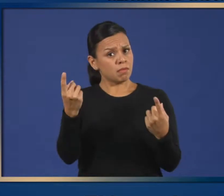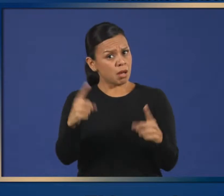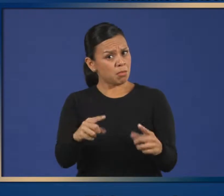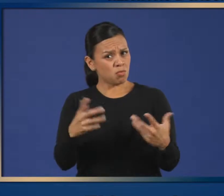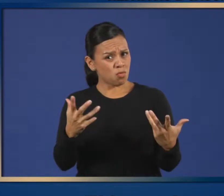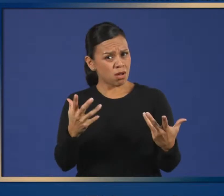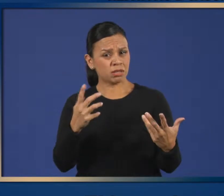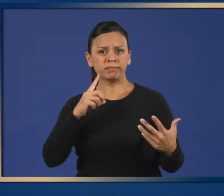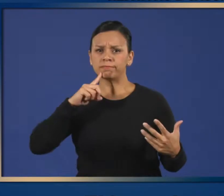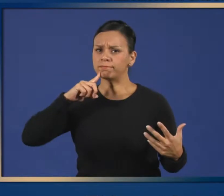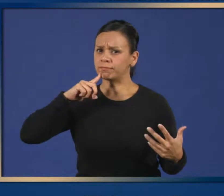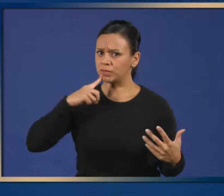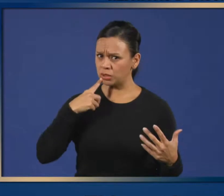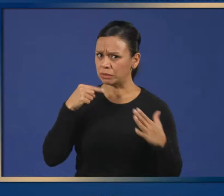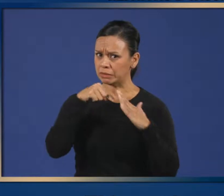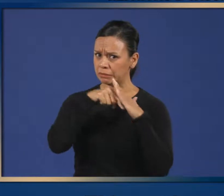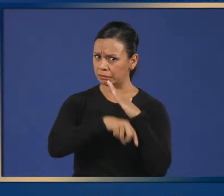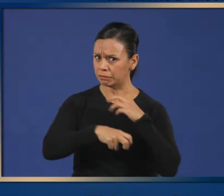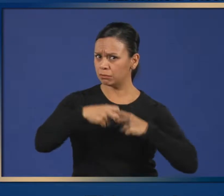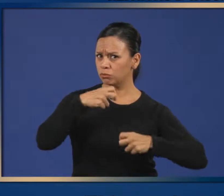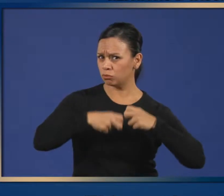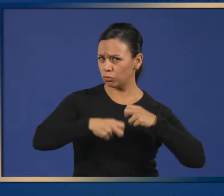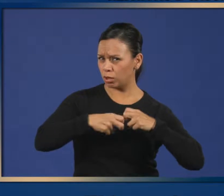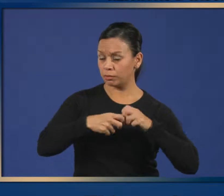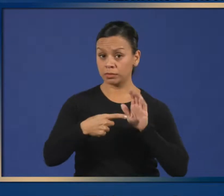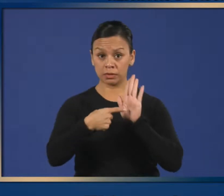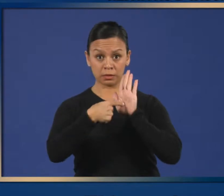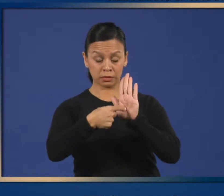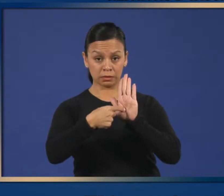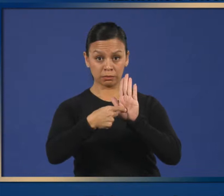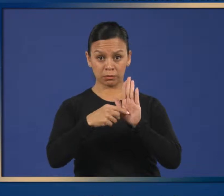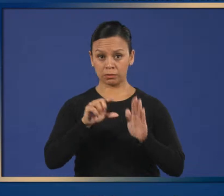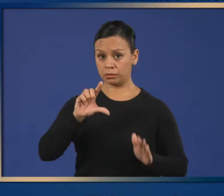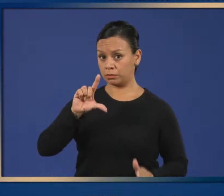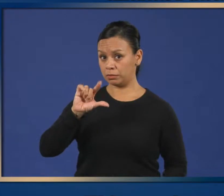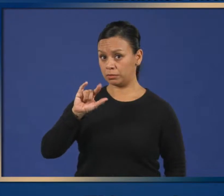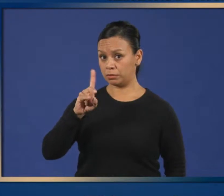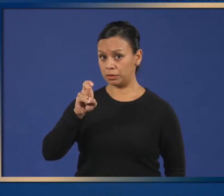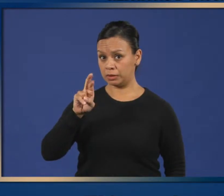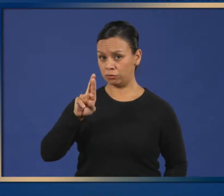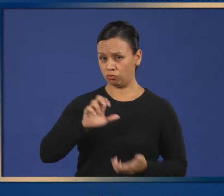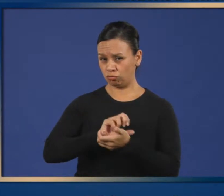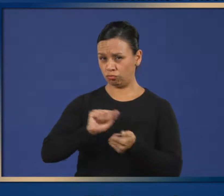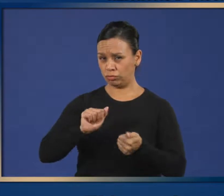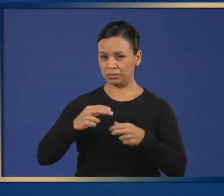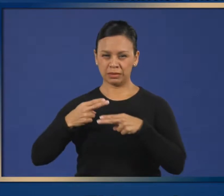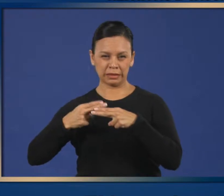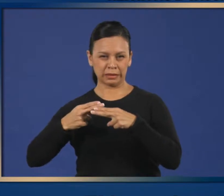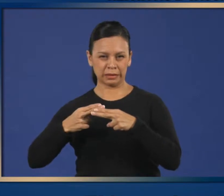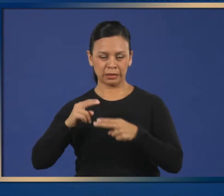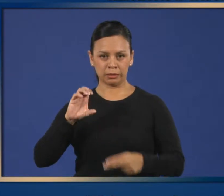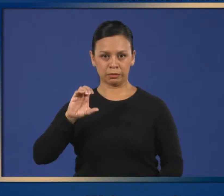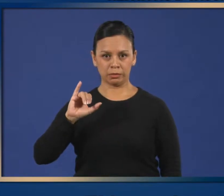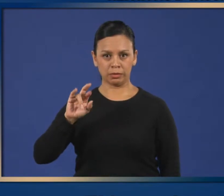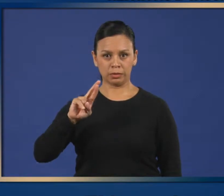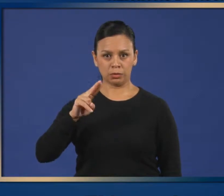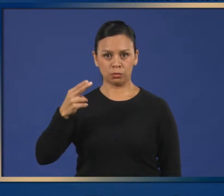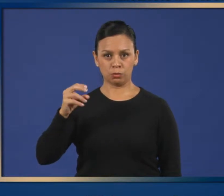be very serious and often leads to liver damage, cirrhosis,